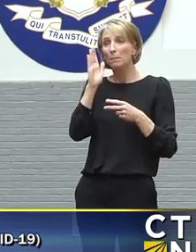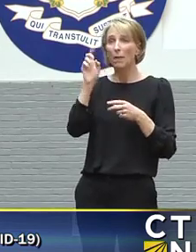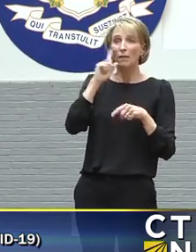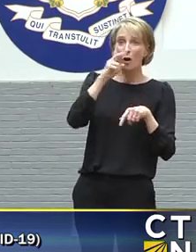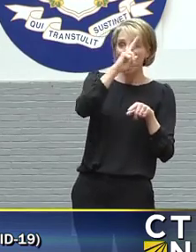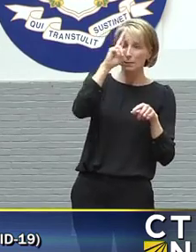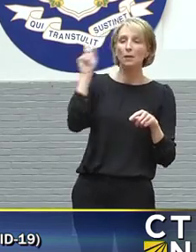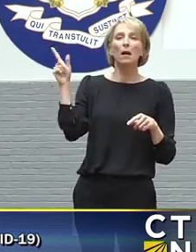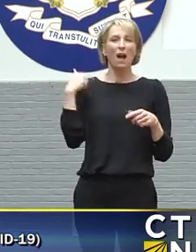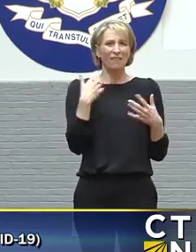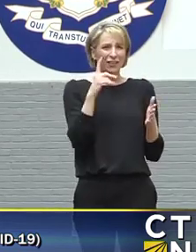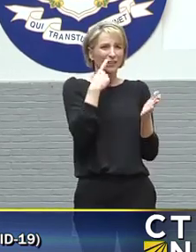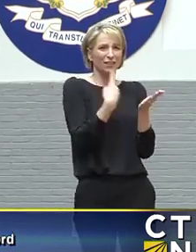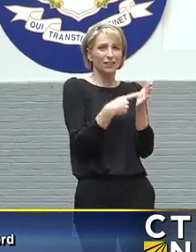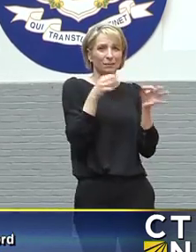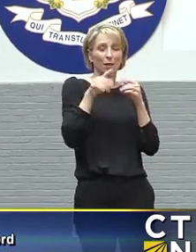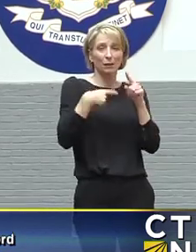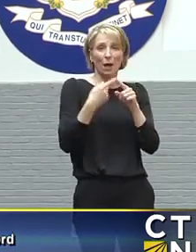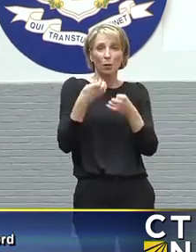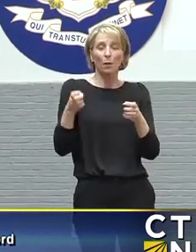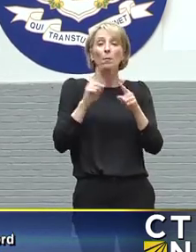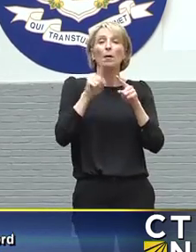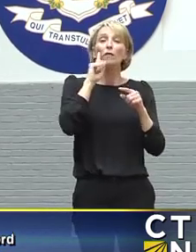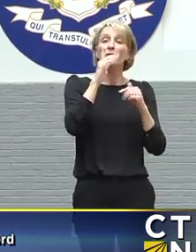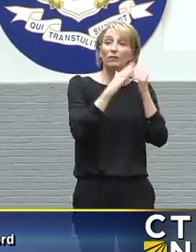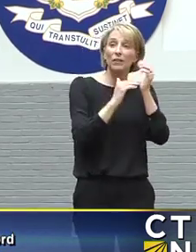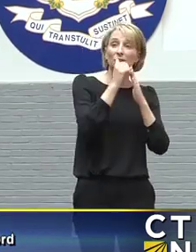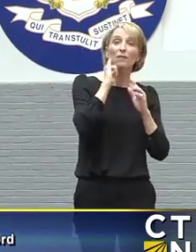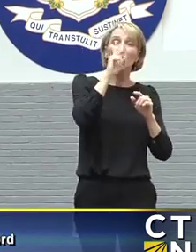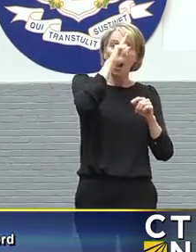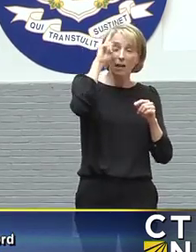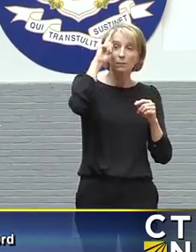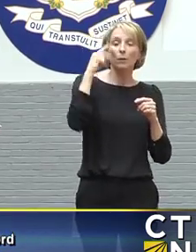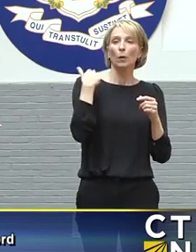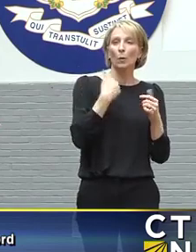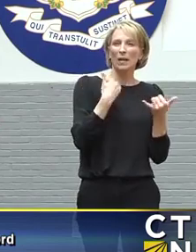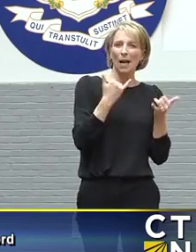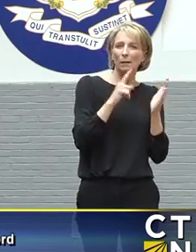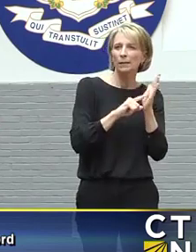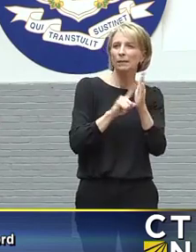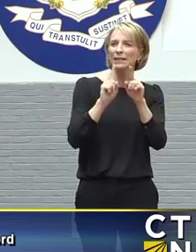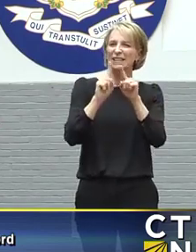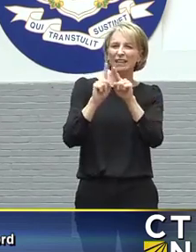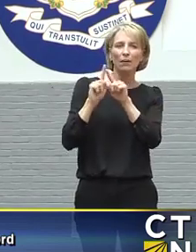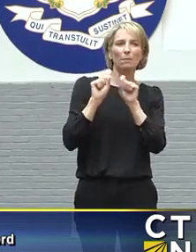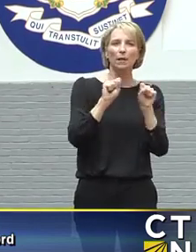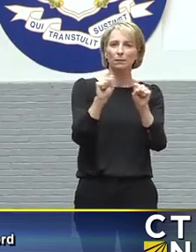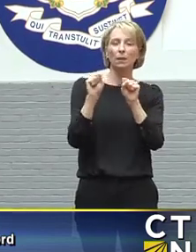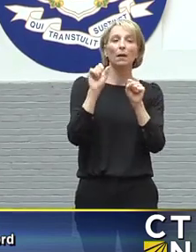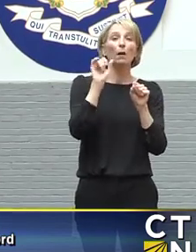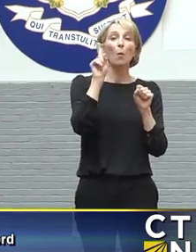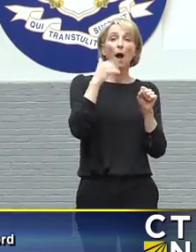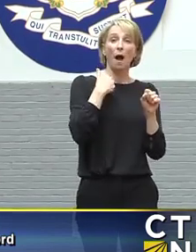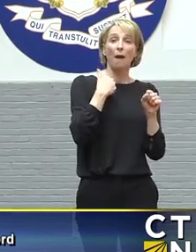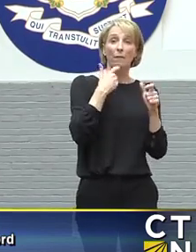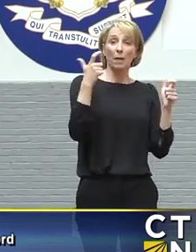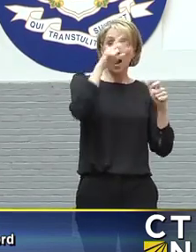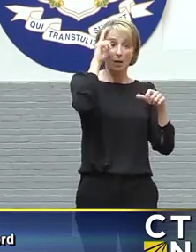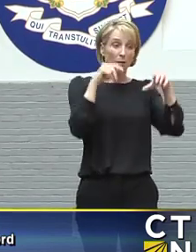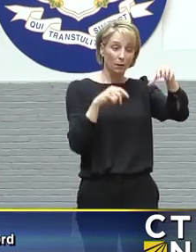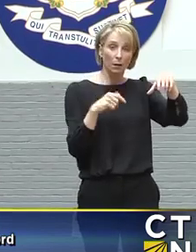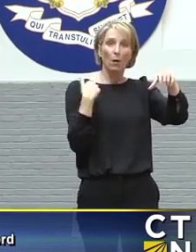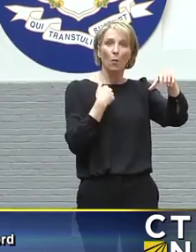about the equipment a little bit. Yeah, when it comes to facilities, we're looking at locations nearby existing hospitals where we may be